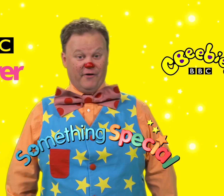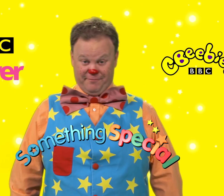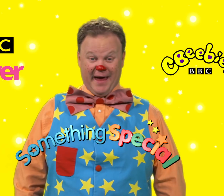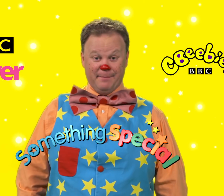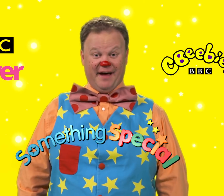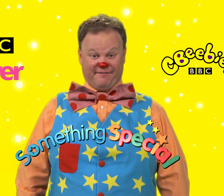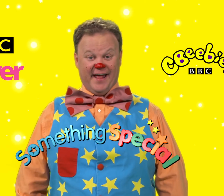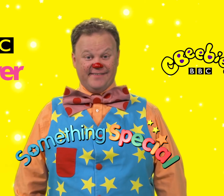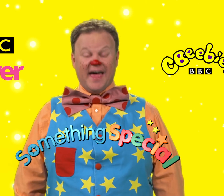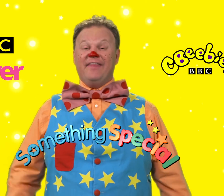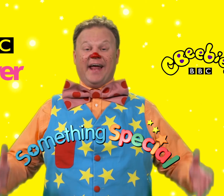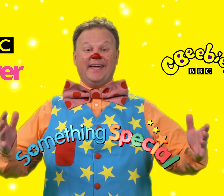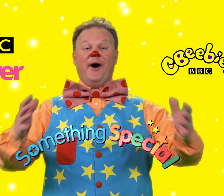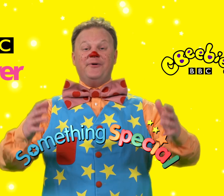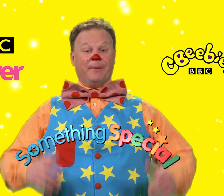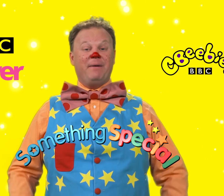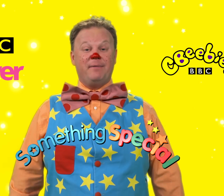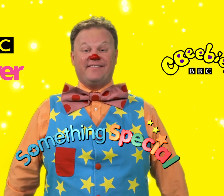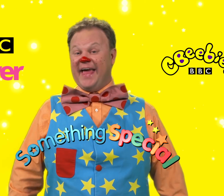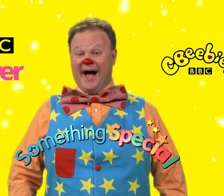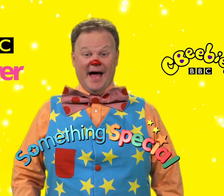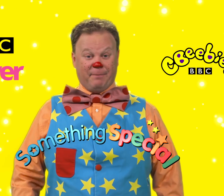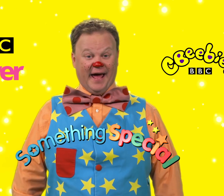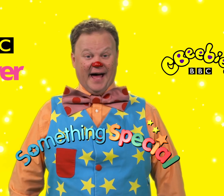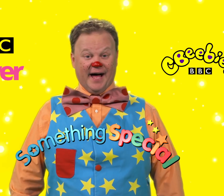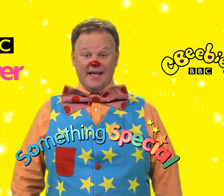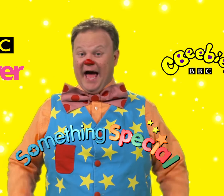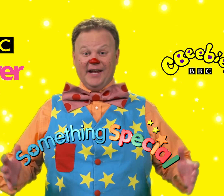of me and my friends, then go to BBC iPlayer